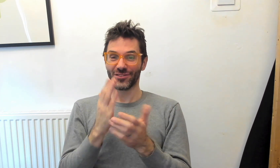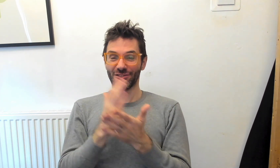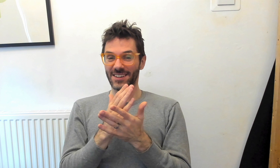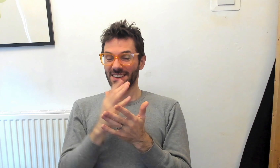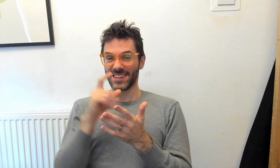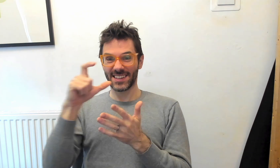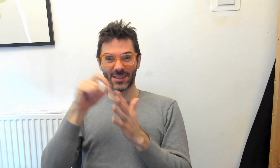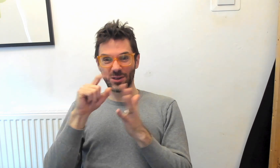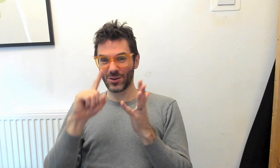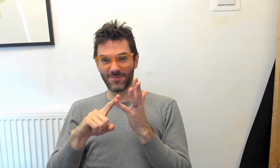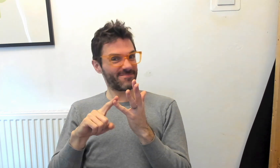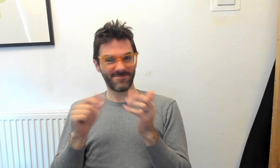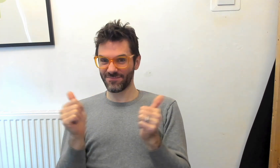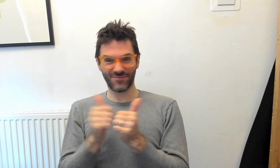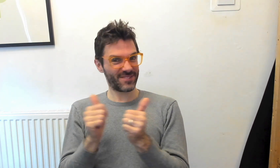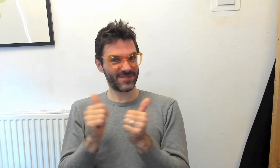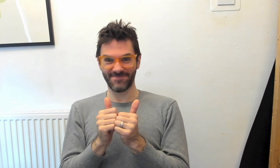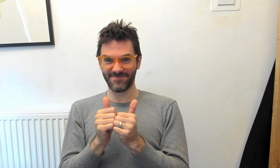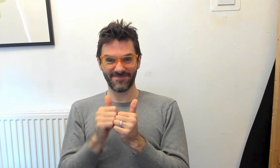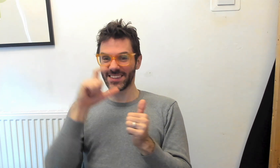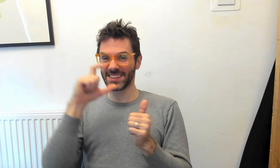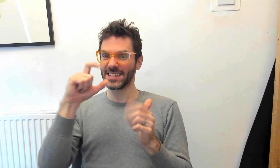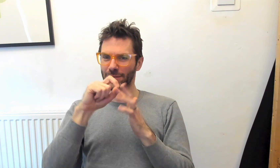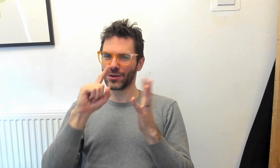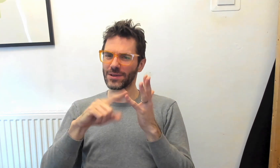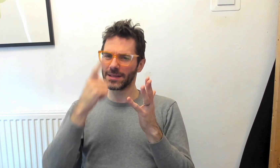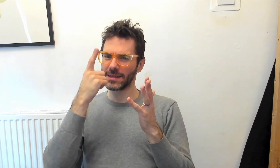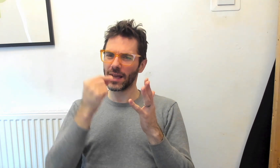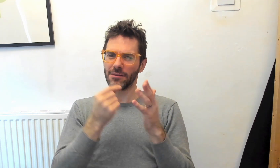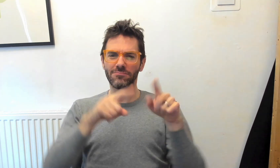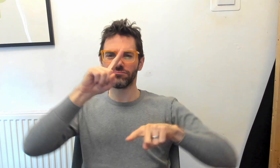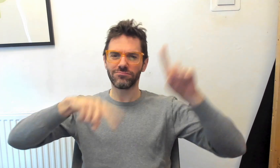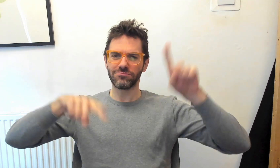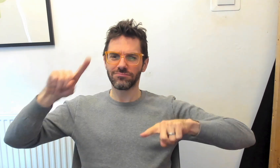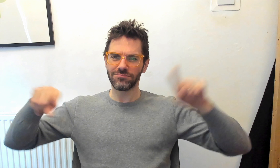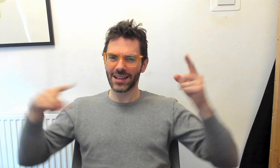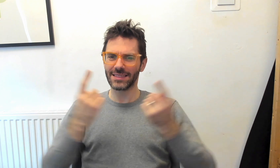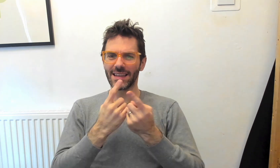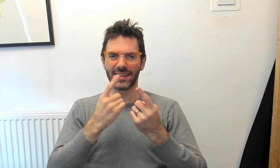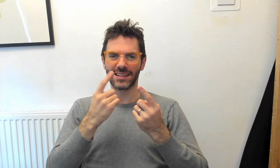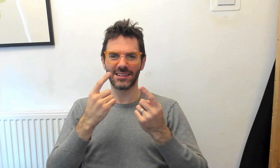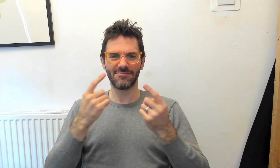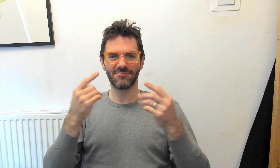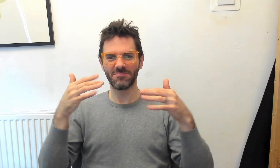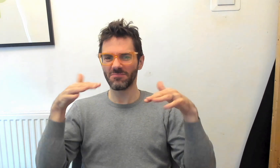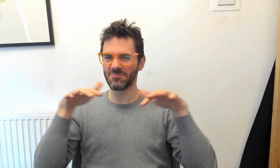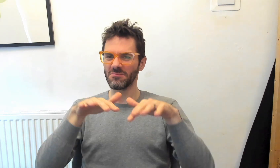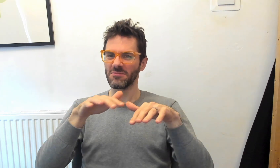And a CPU just isn't appropriate. A CPU can run different things in